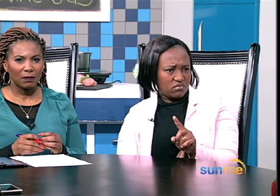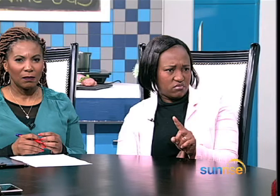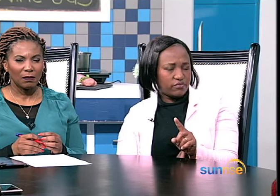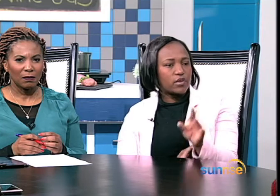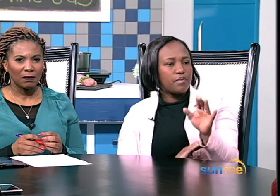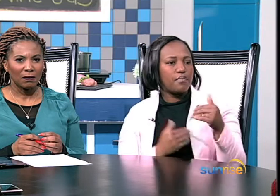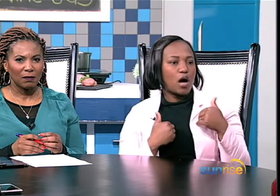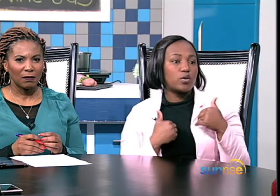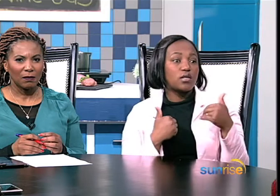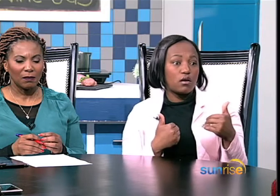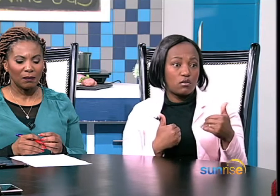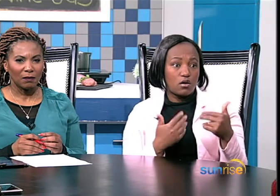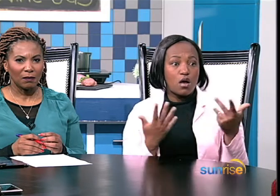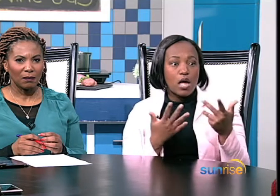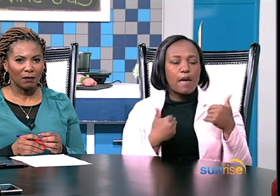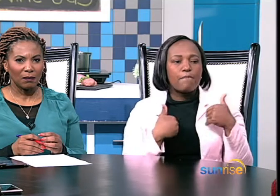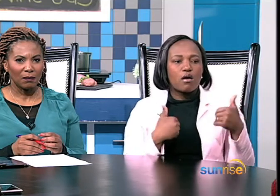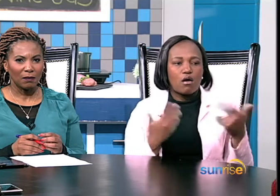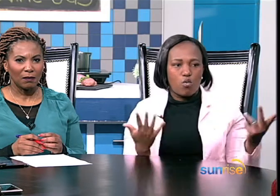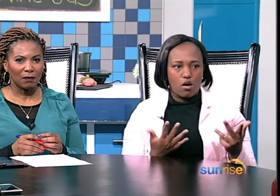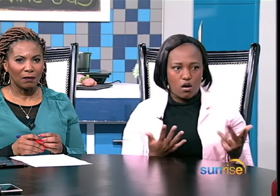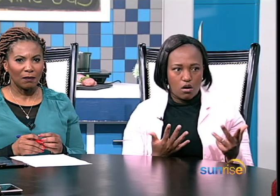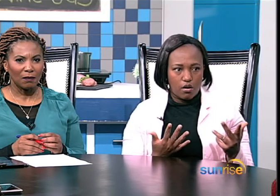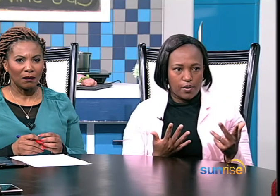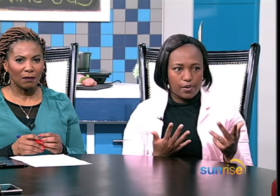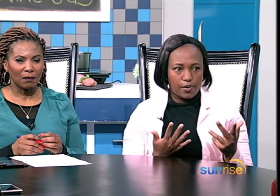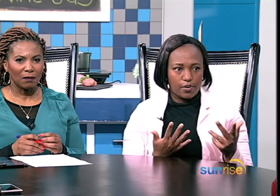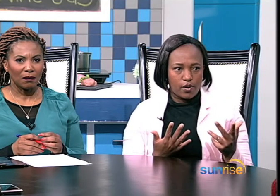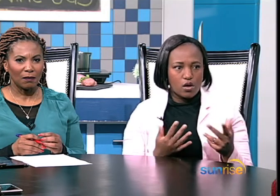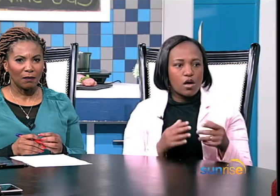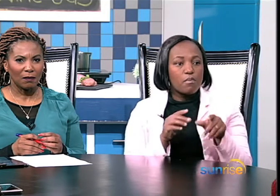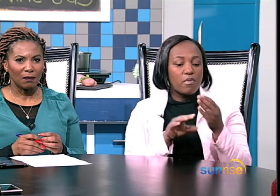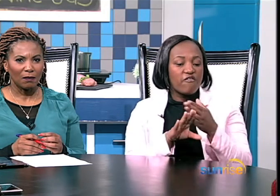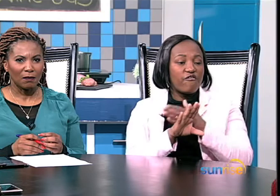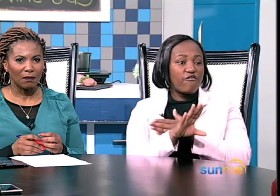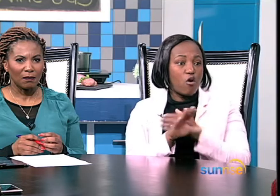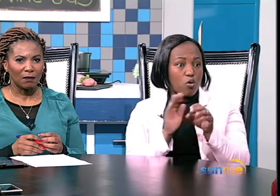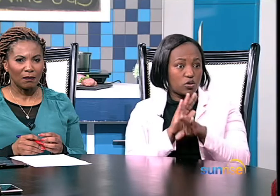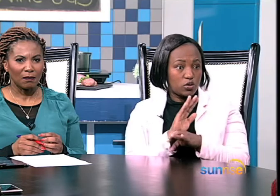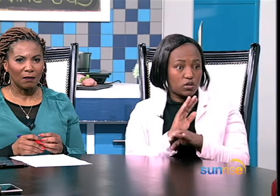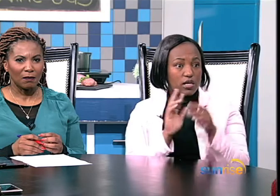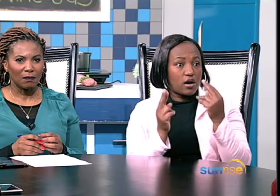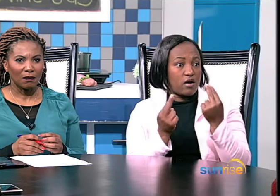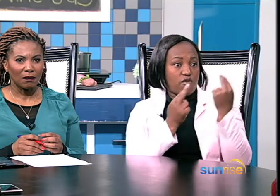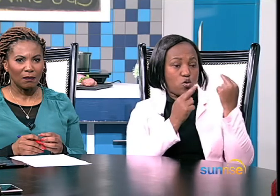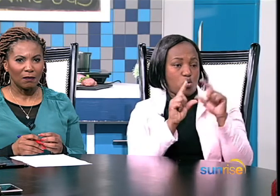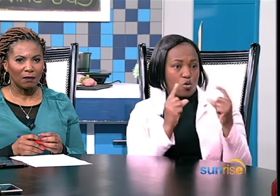where it began. We were called to this Constitutional Review Committee as stands up to come and state and give